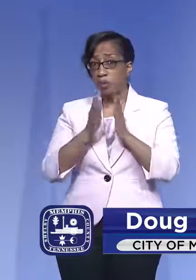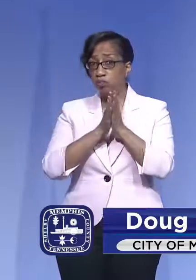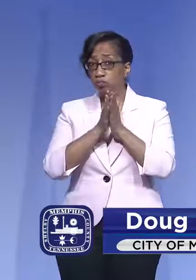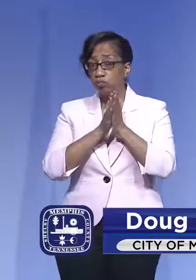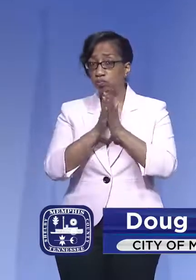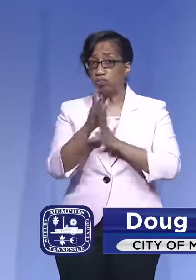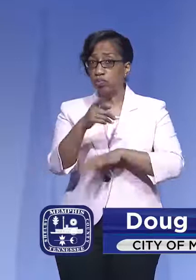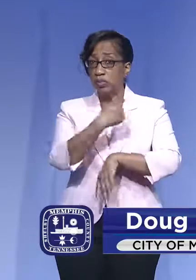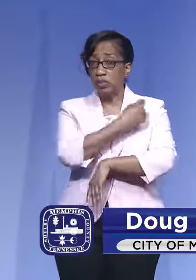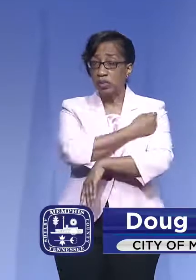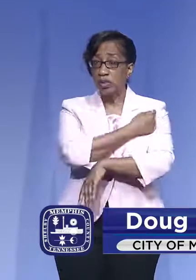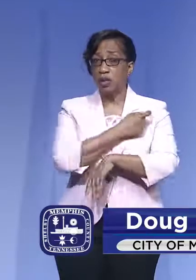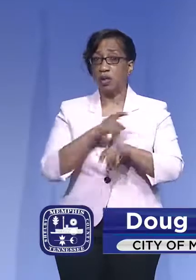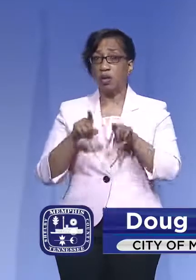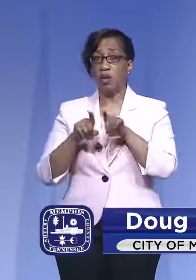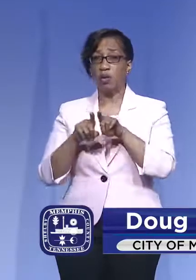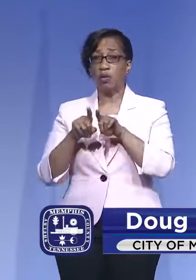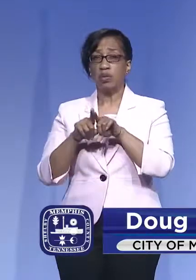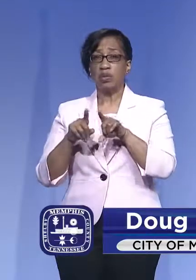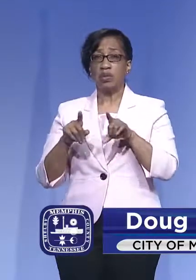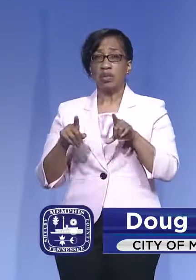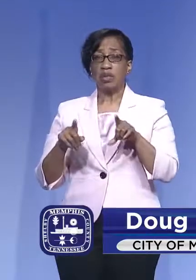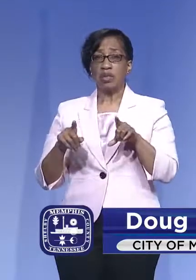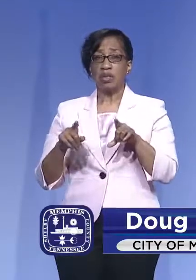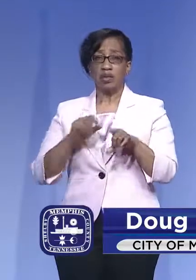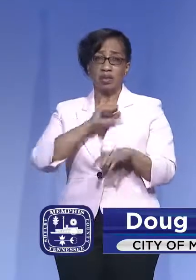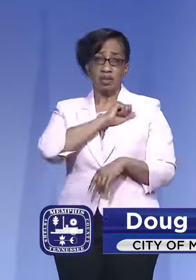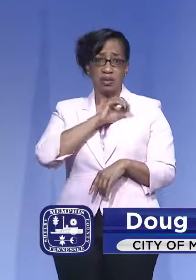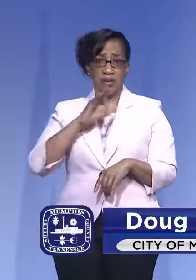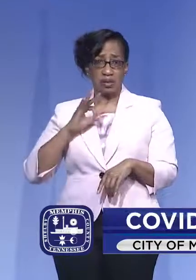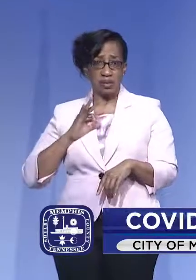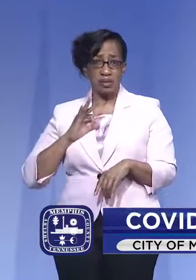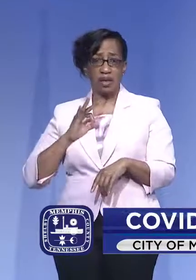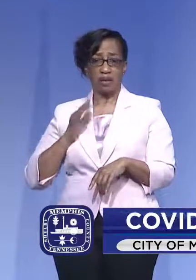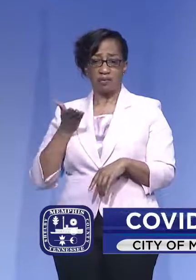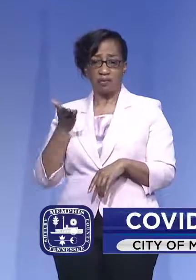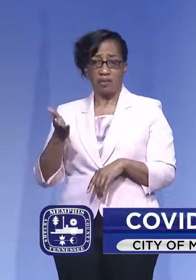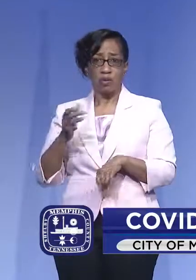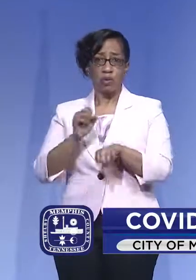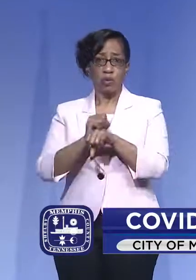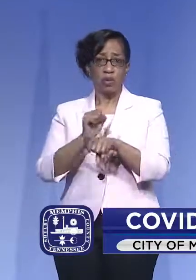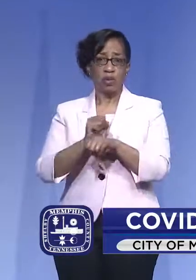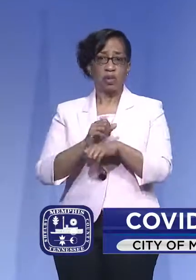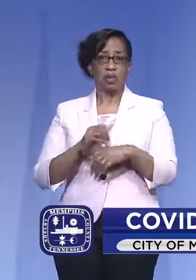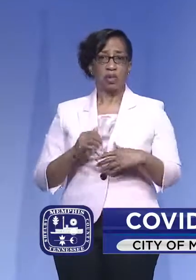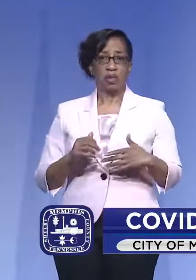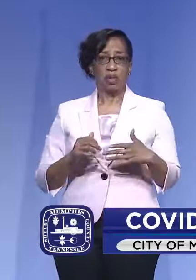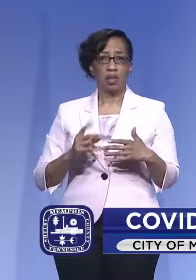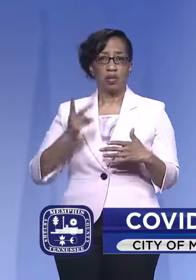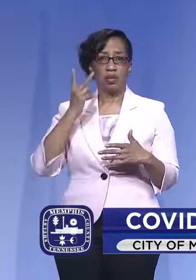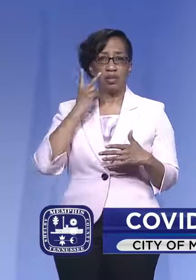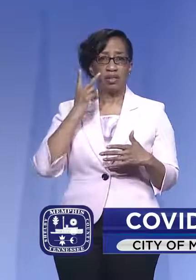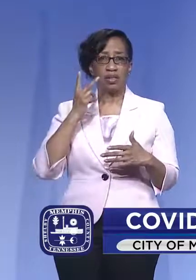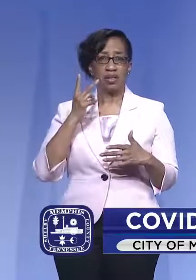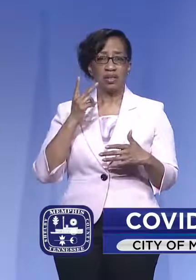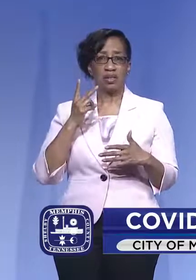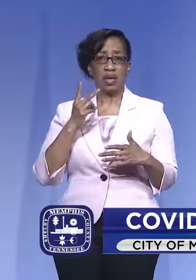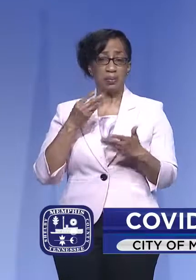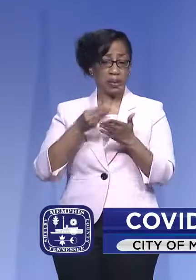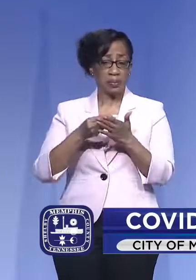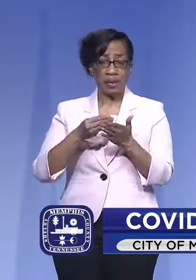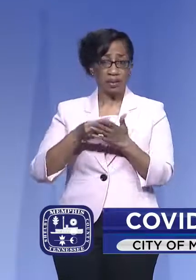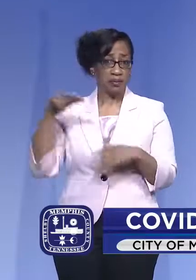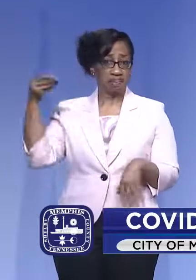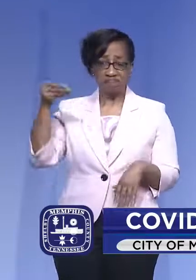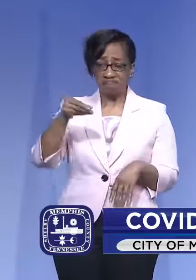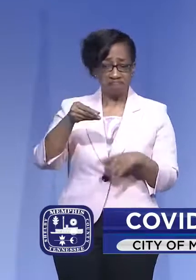effort that's being put in, because it is a significant effort underway. Funding is not an issue, but manpower